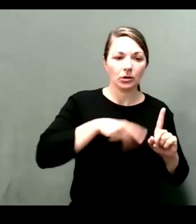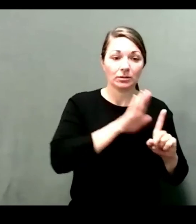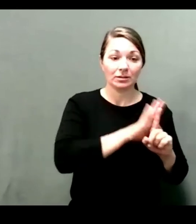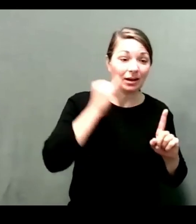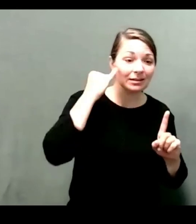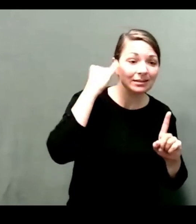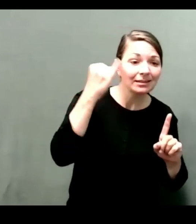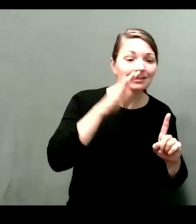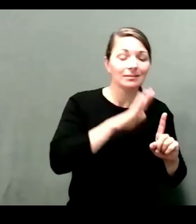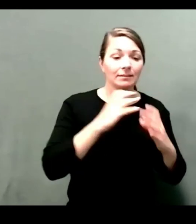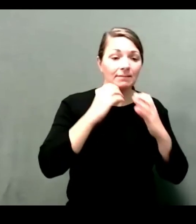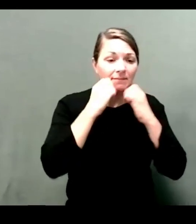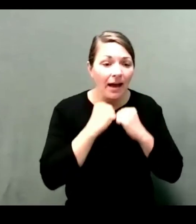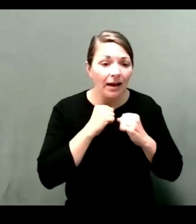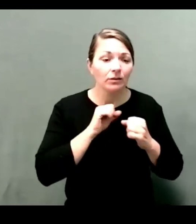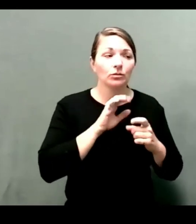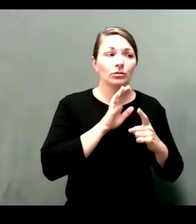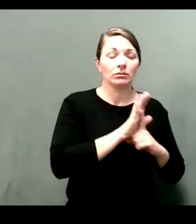may have held.